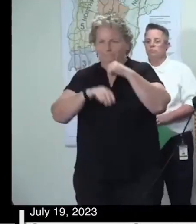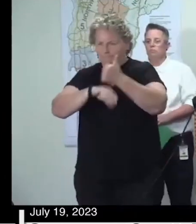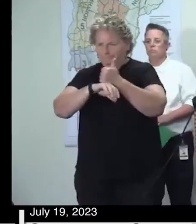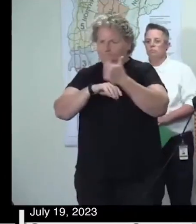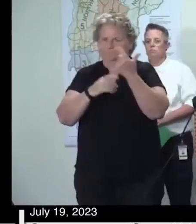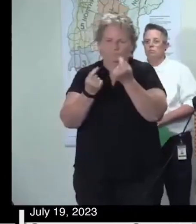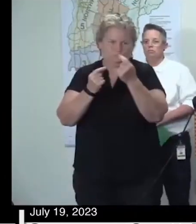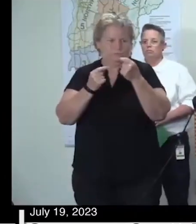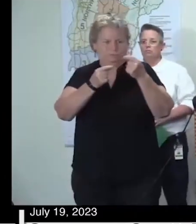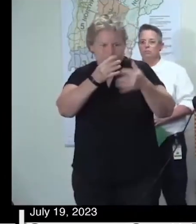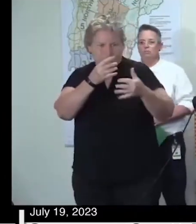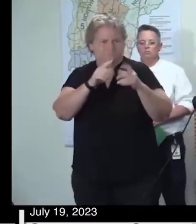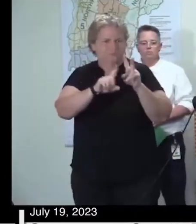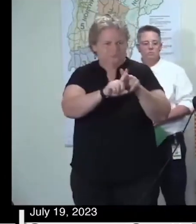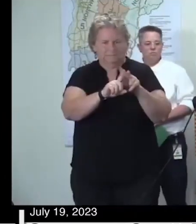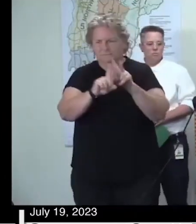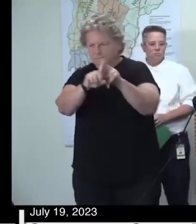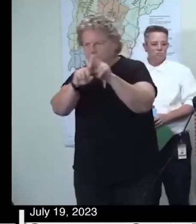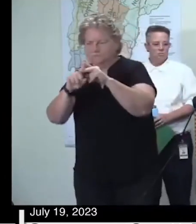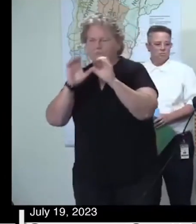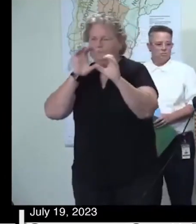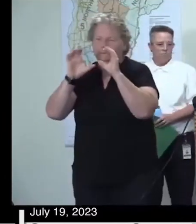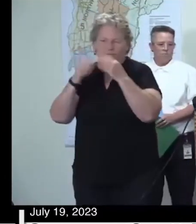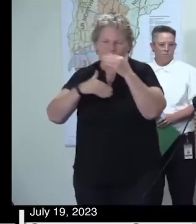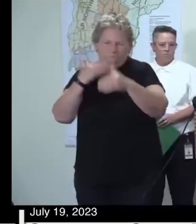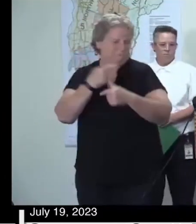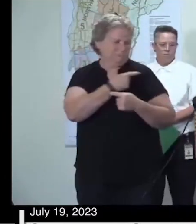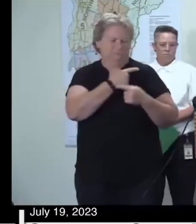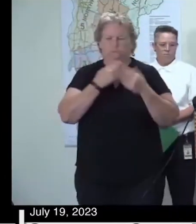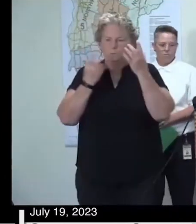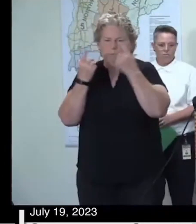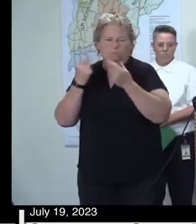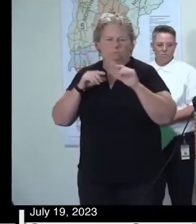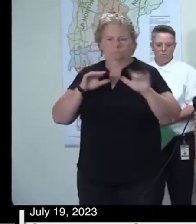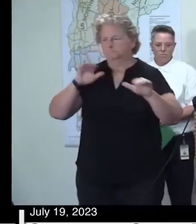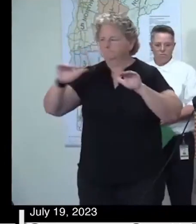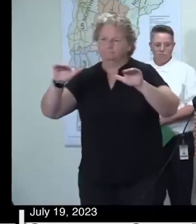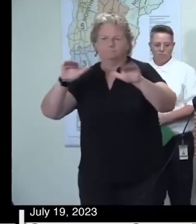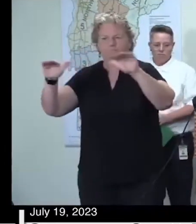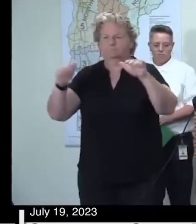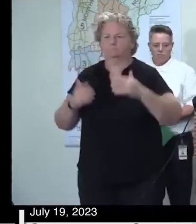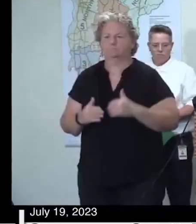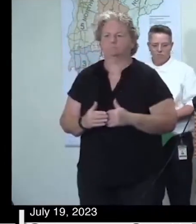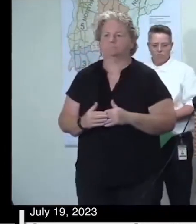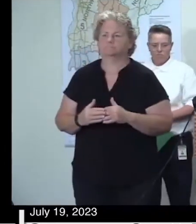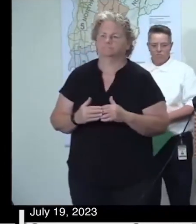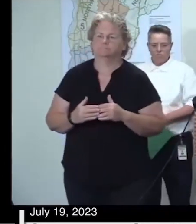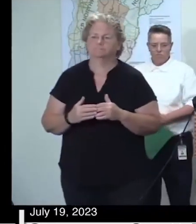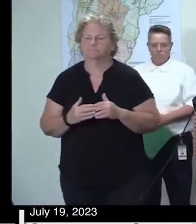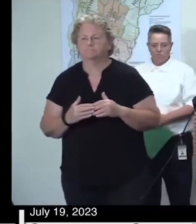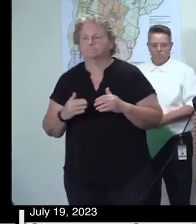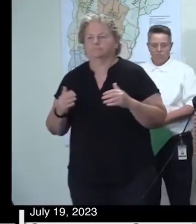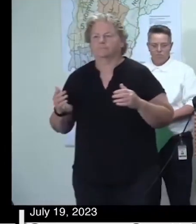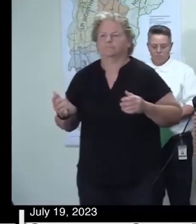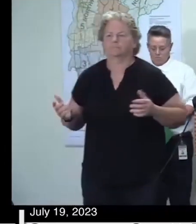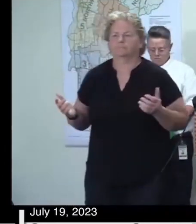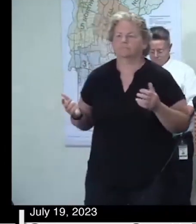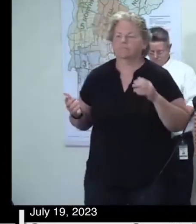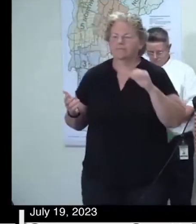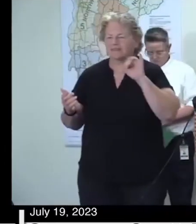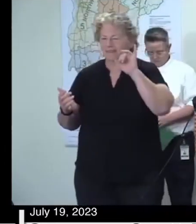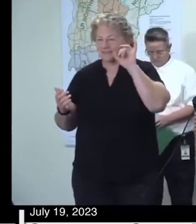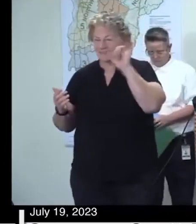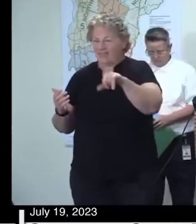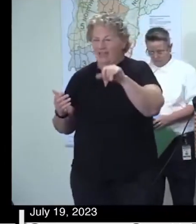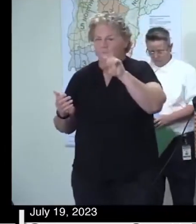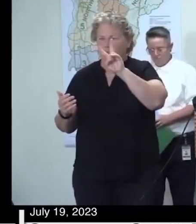from 211 damage reports and contacting individuals who have reported damage to inquire about what assistance they